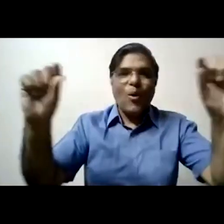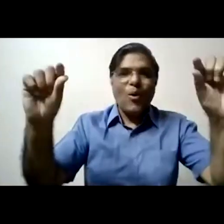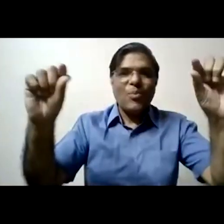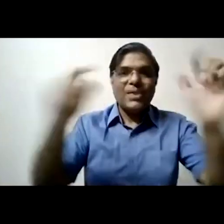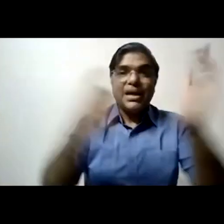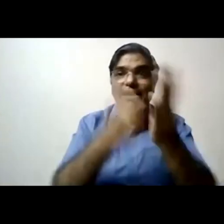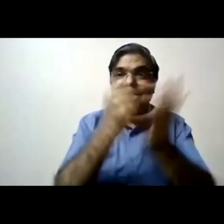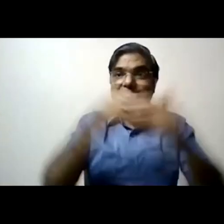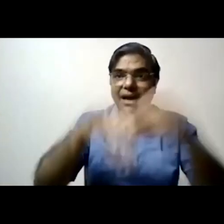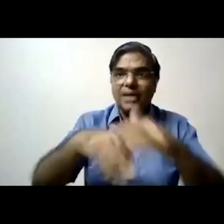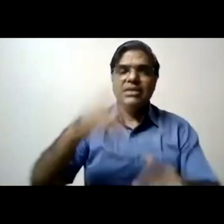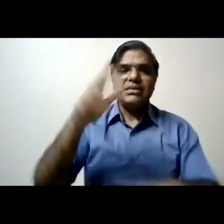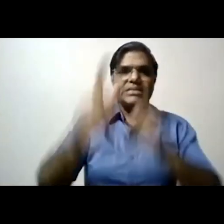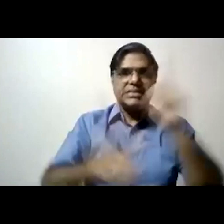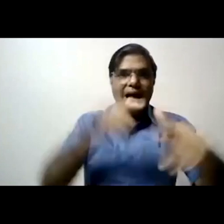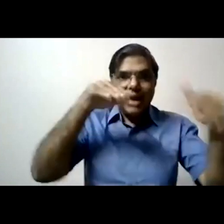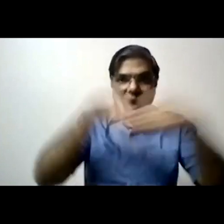You have to click on this